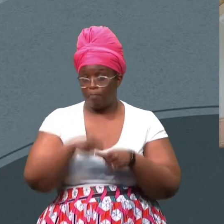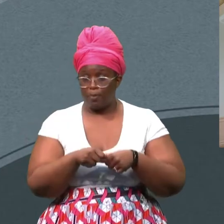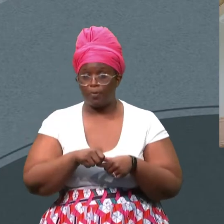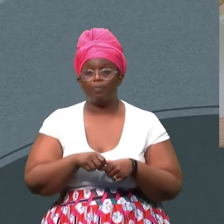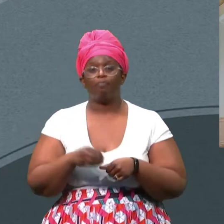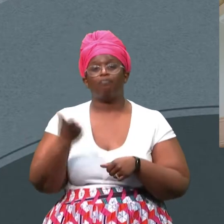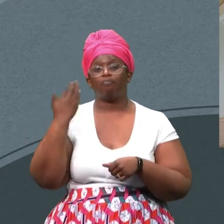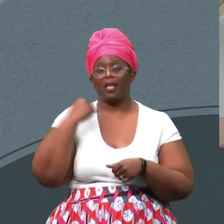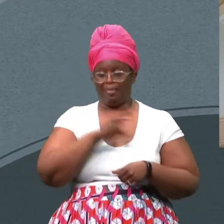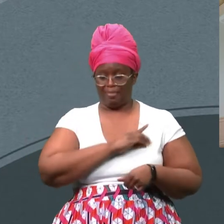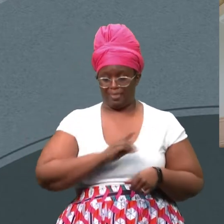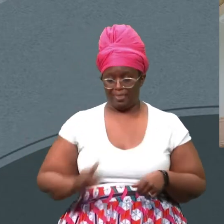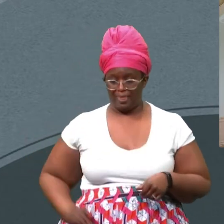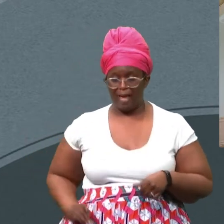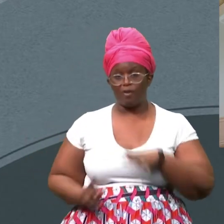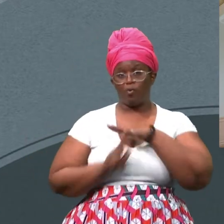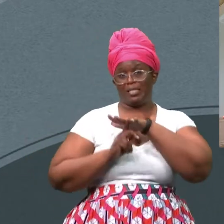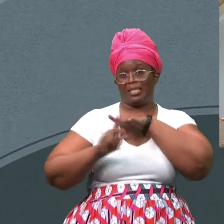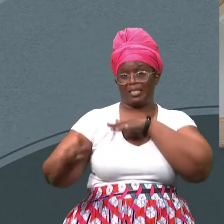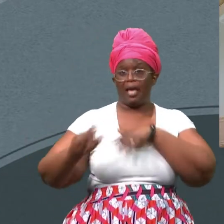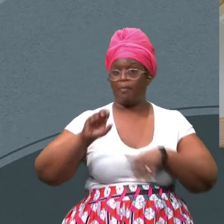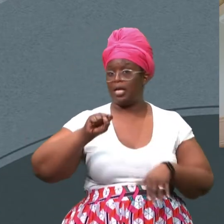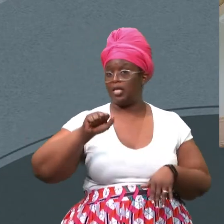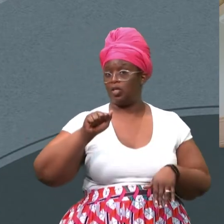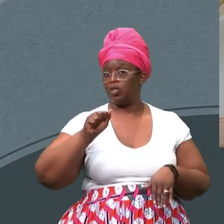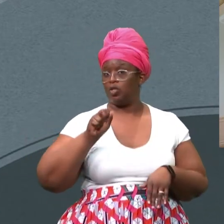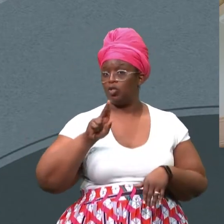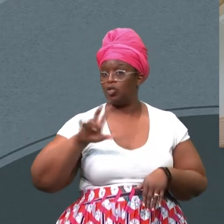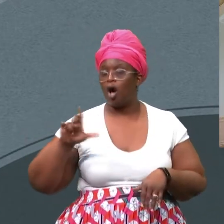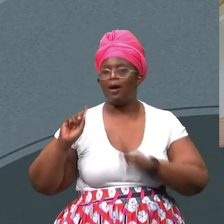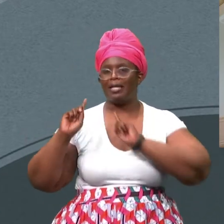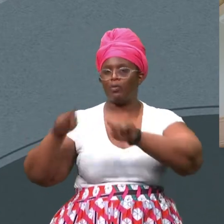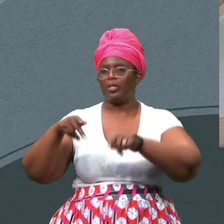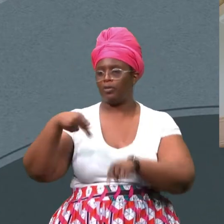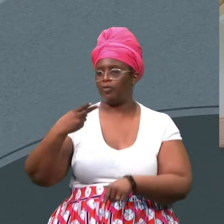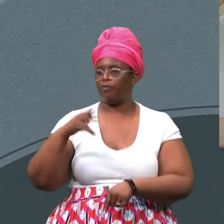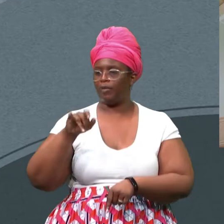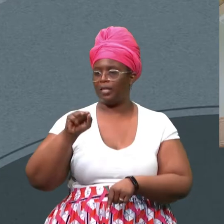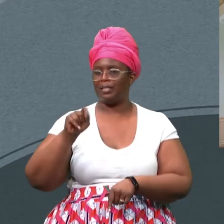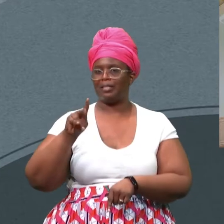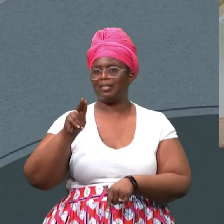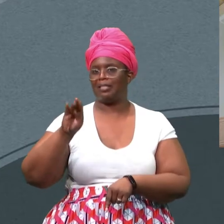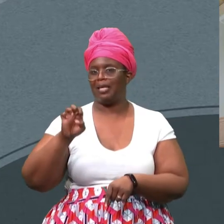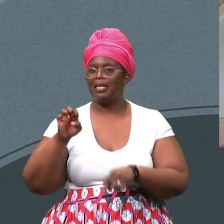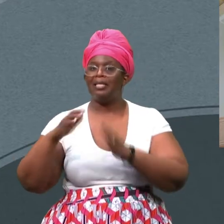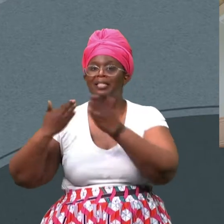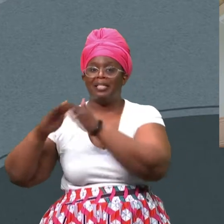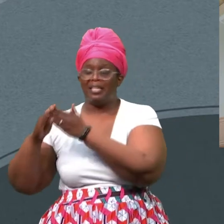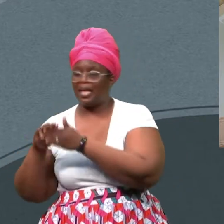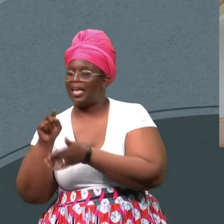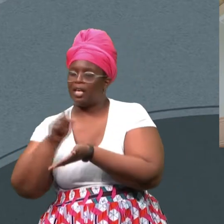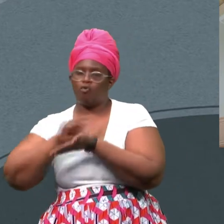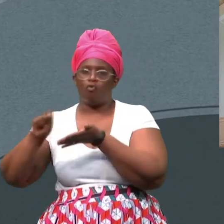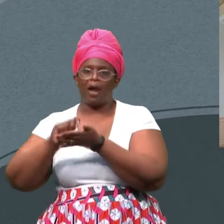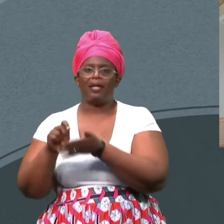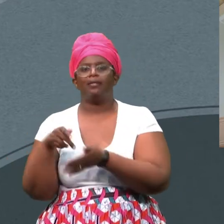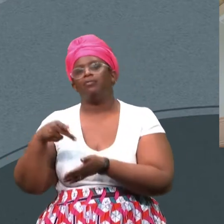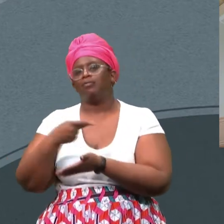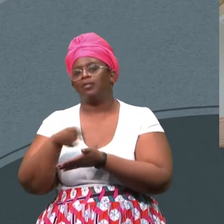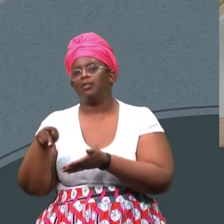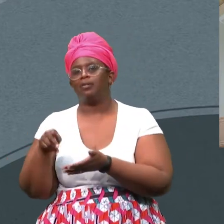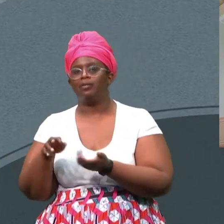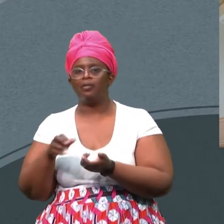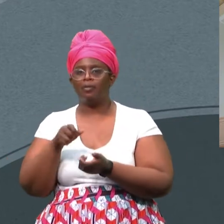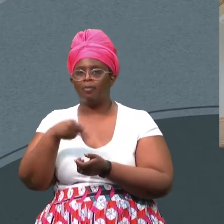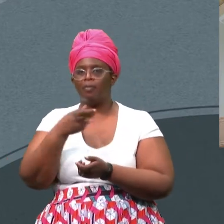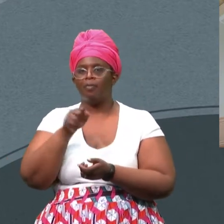He found safety in a Philistine town. And in the midst of all of that, he writes Psalm 34. He says, my soul